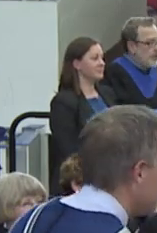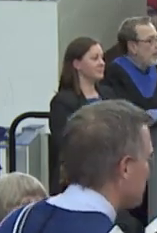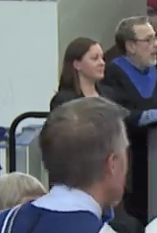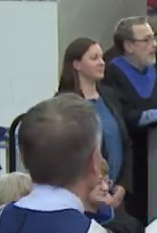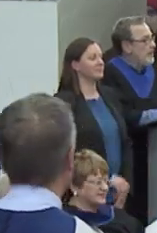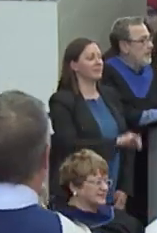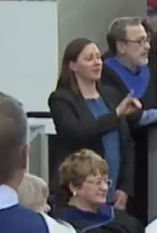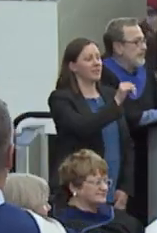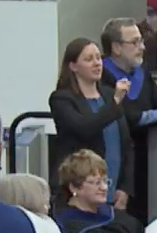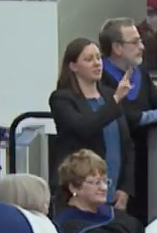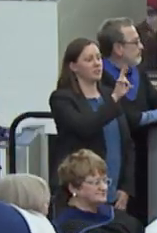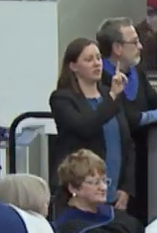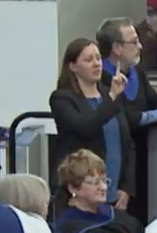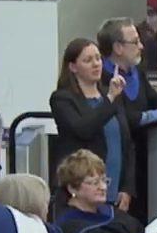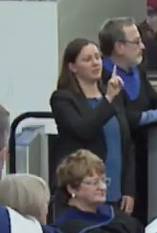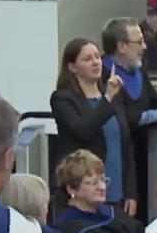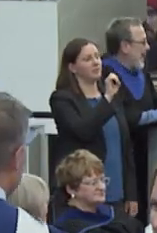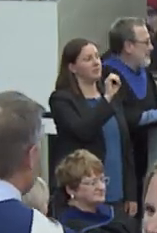Jared Gallant.